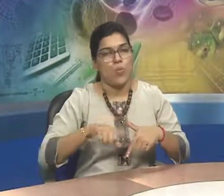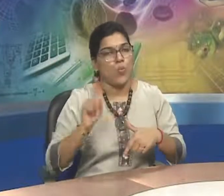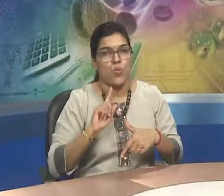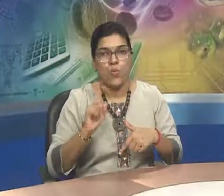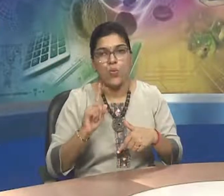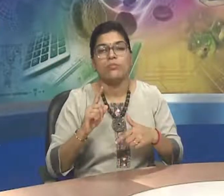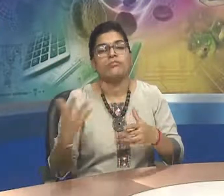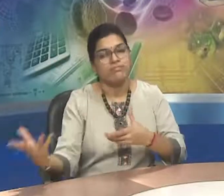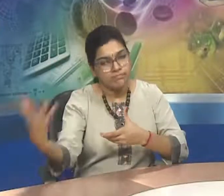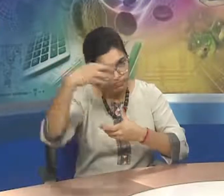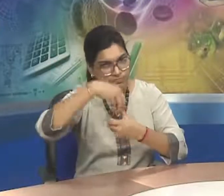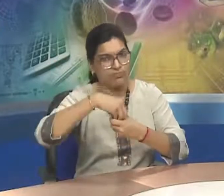It is not allowed.